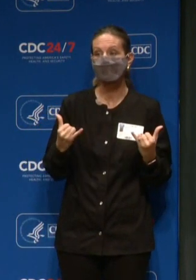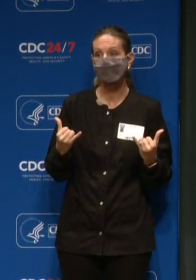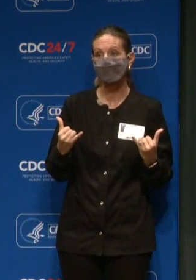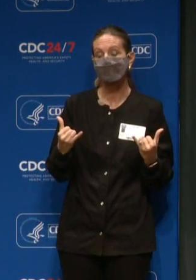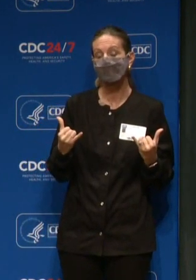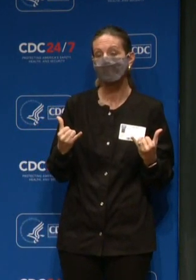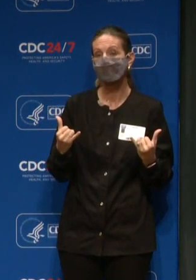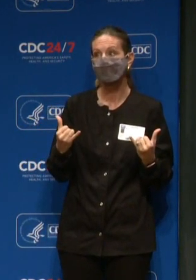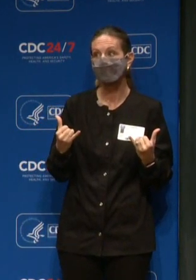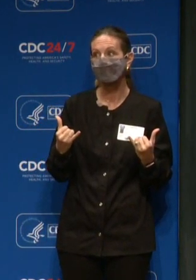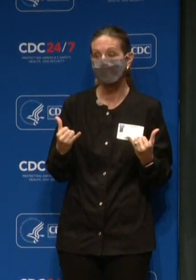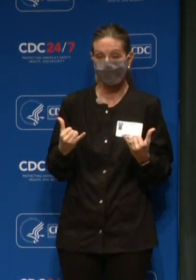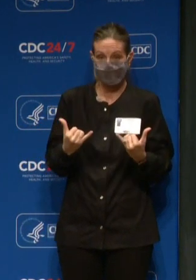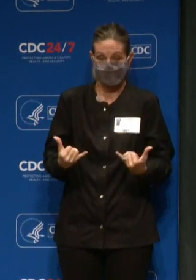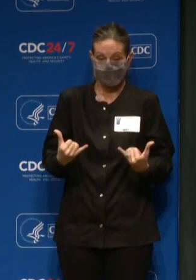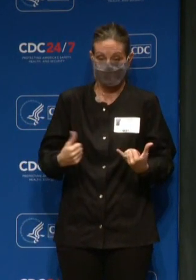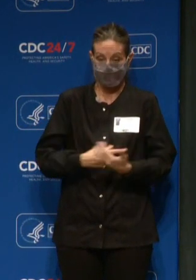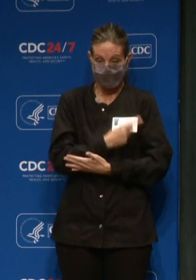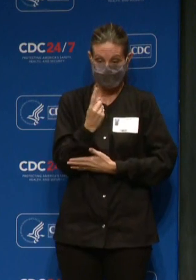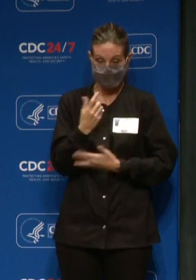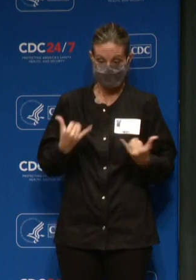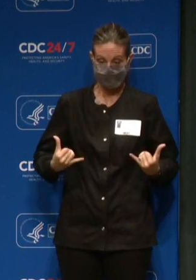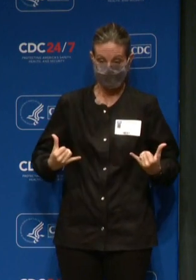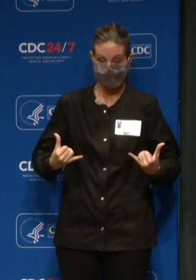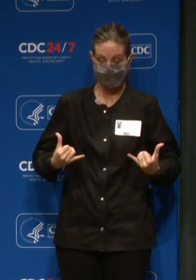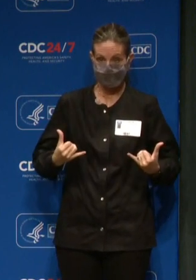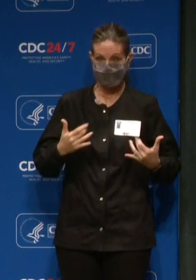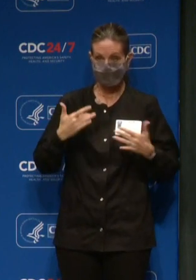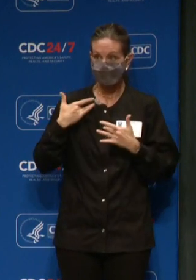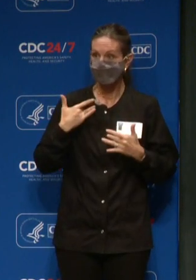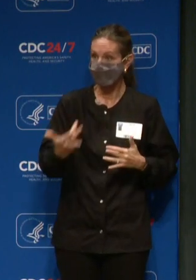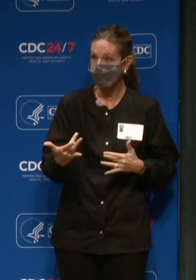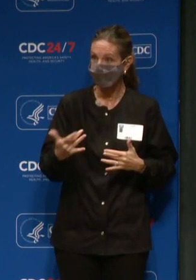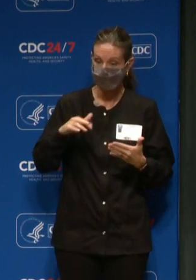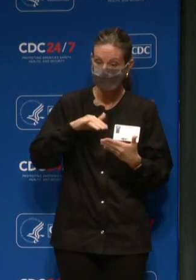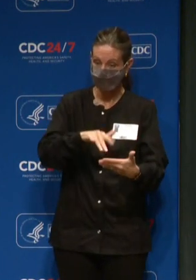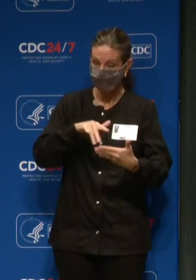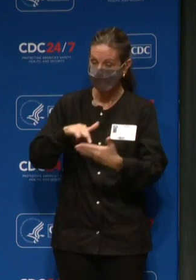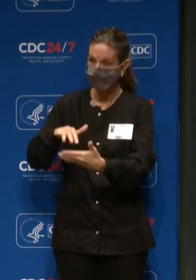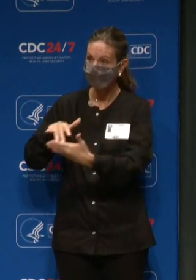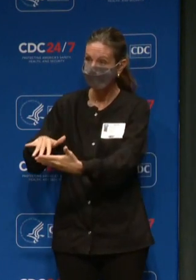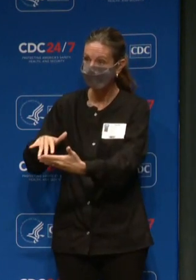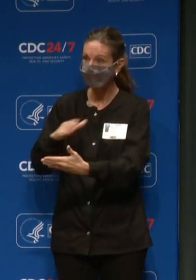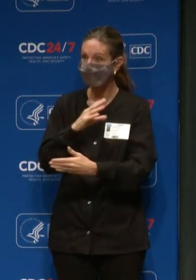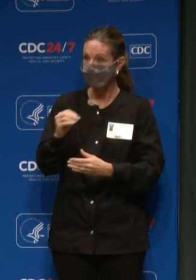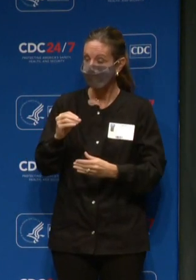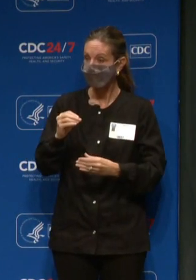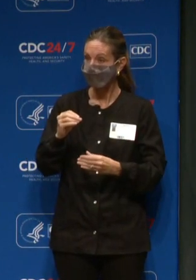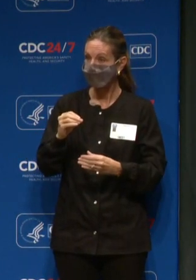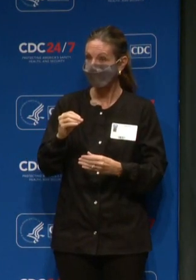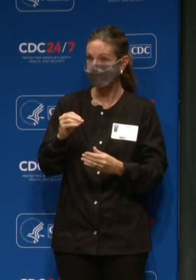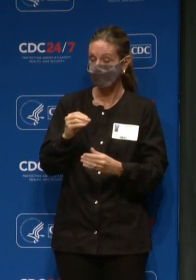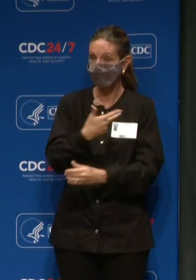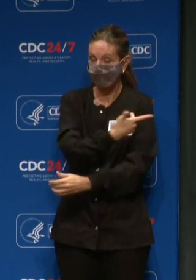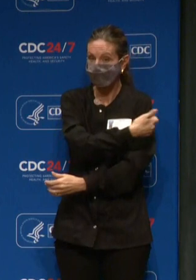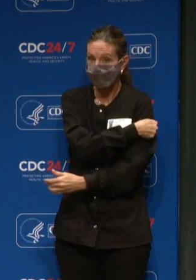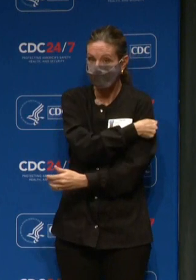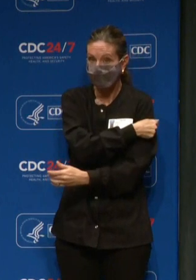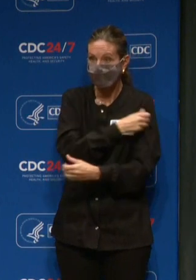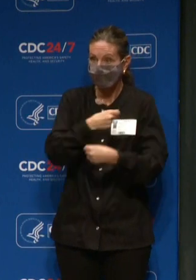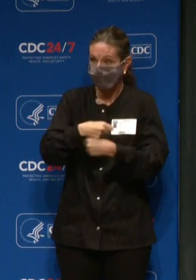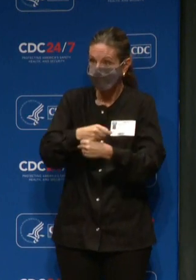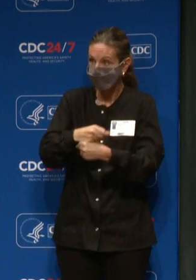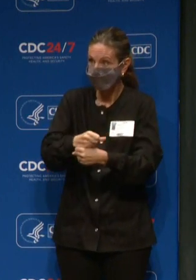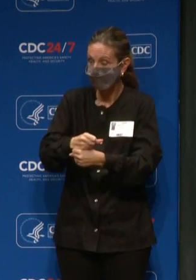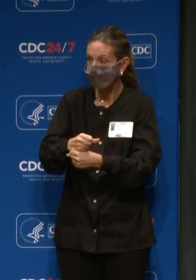at the current trends in the studies and the production of vaccines, it's reasonable to